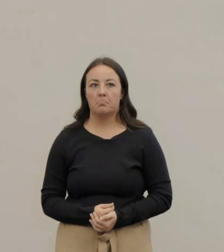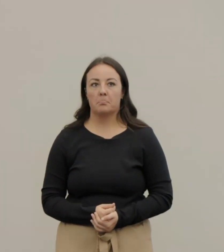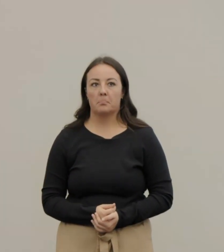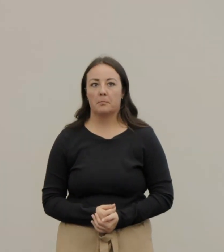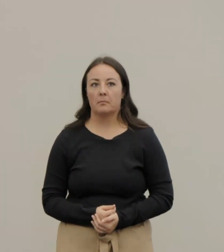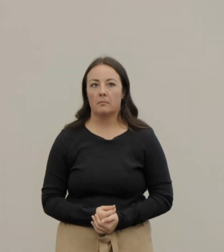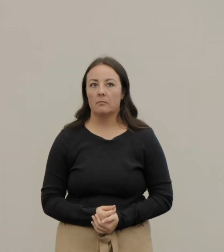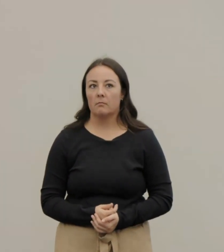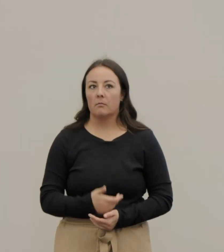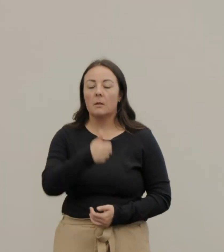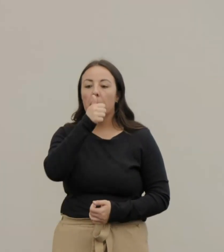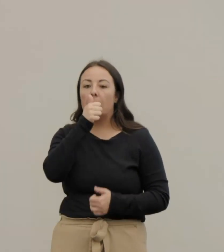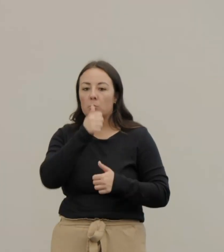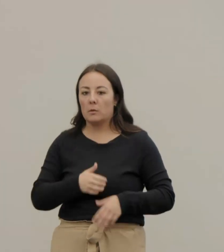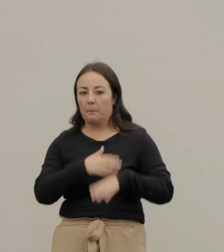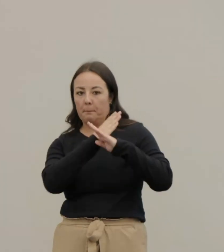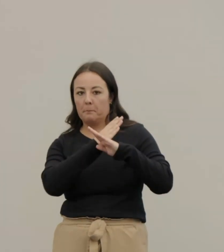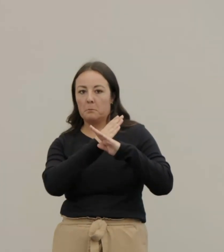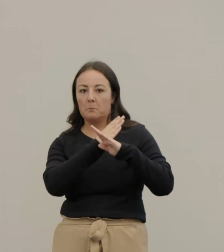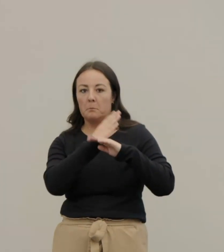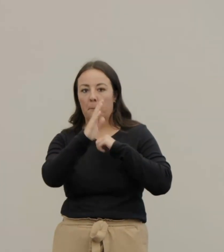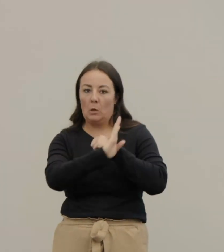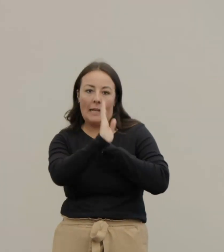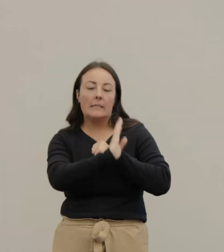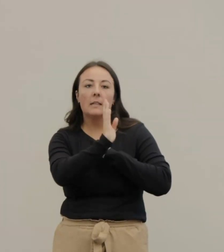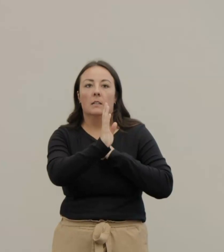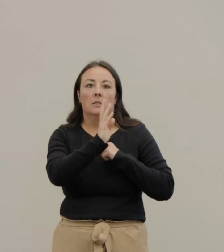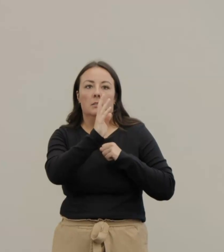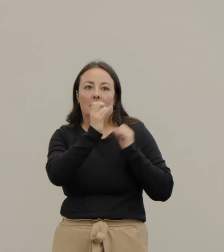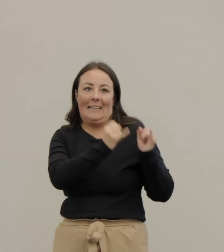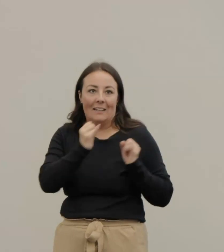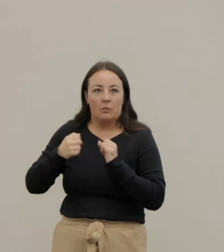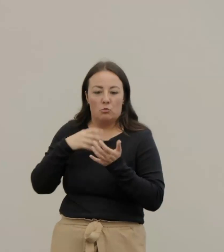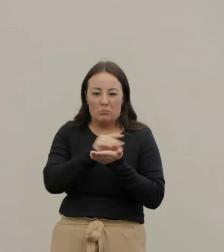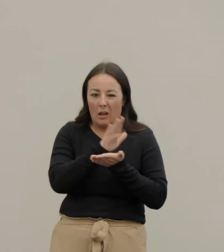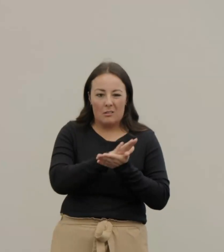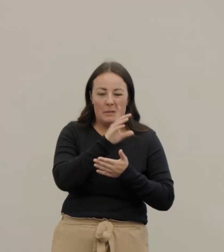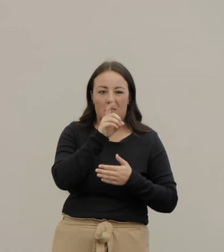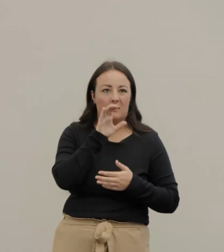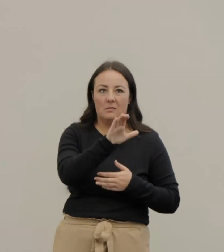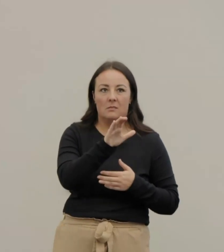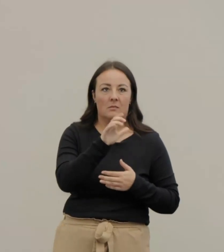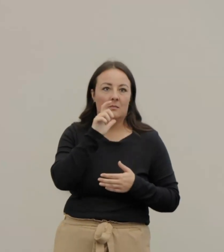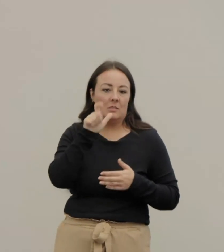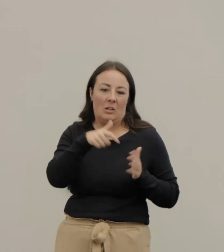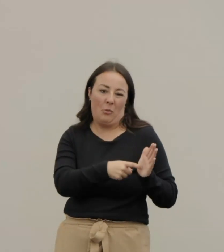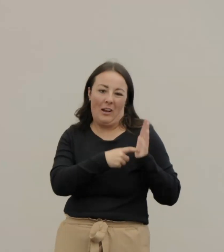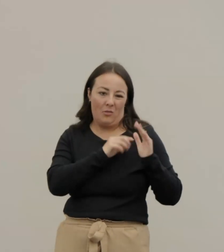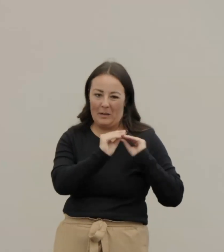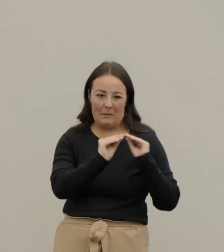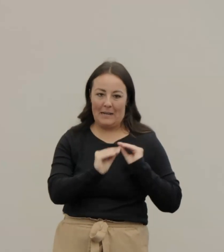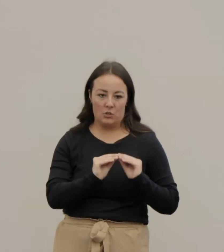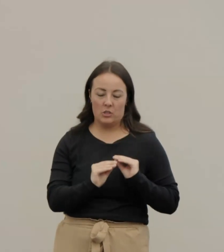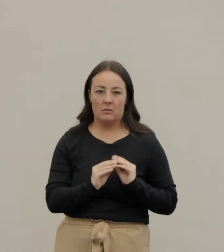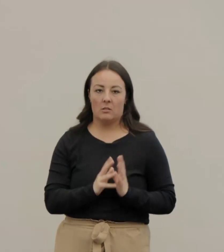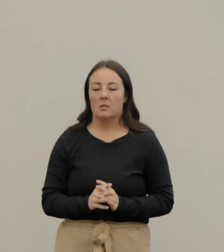Also, password protected individualized documents do not require remediation. I think Dax hit on this earlier, but again,